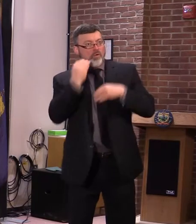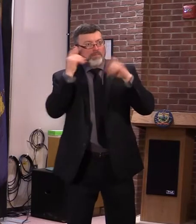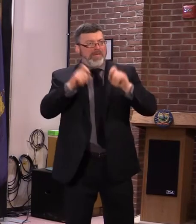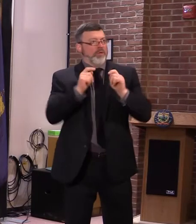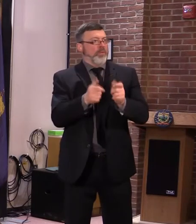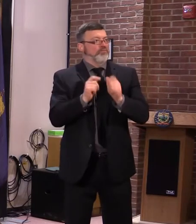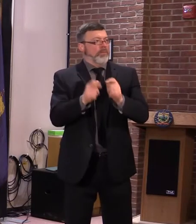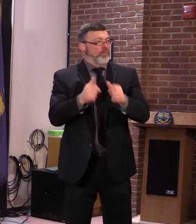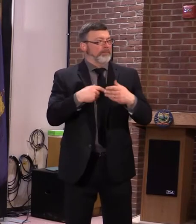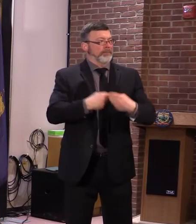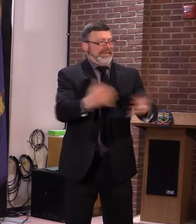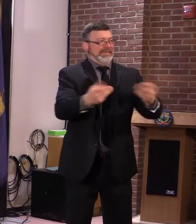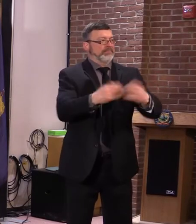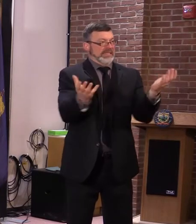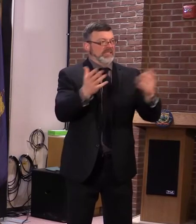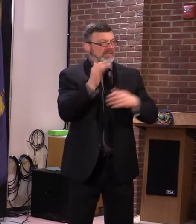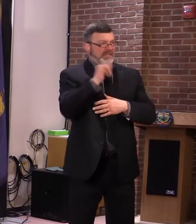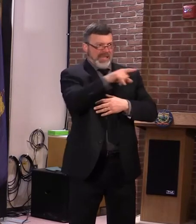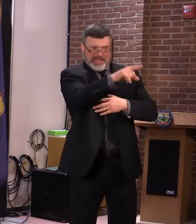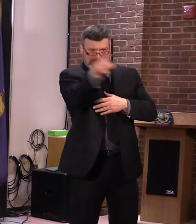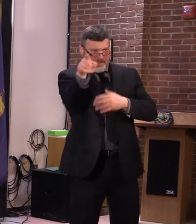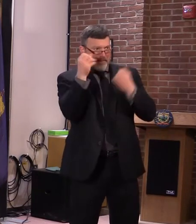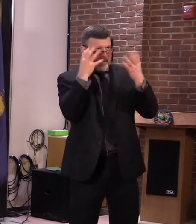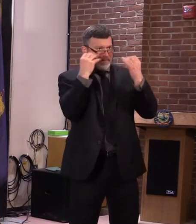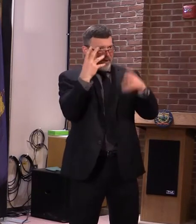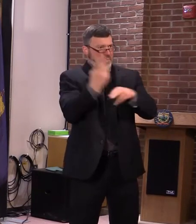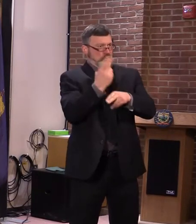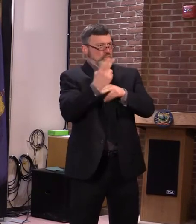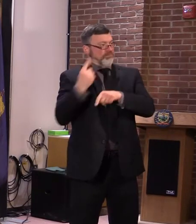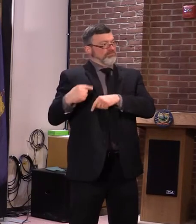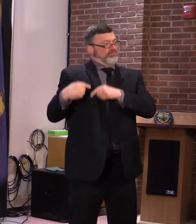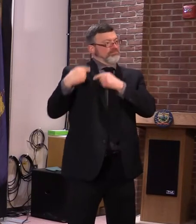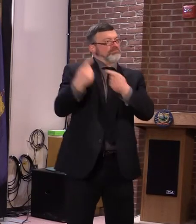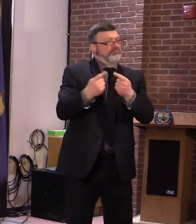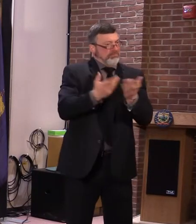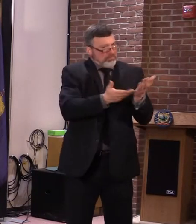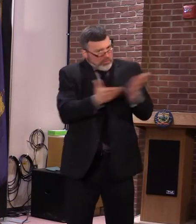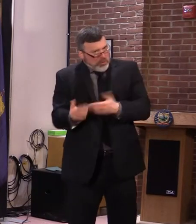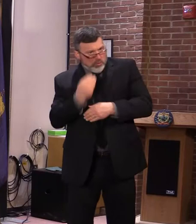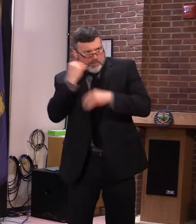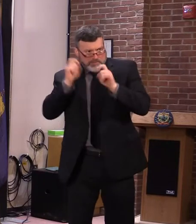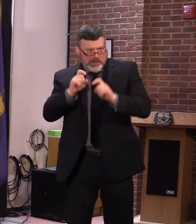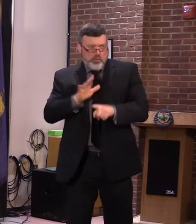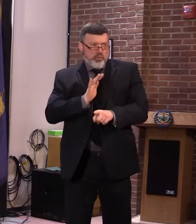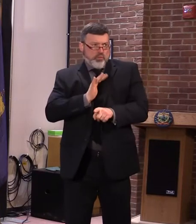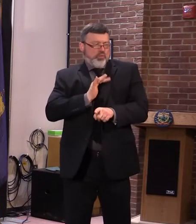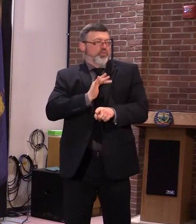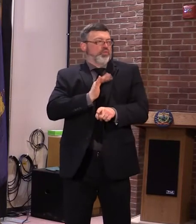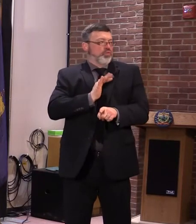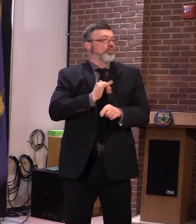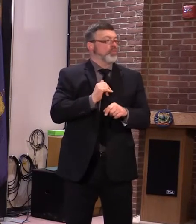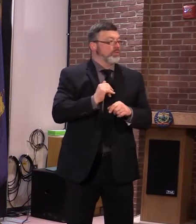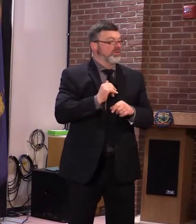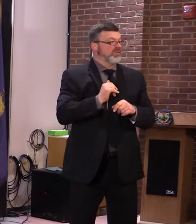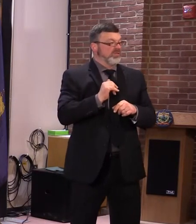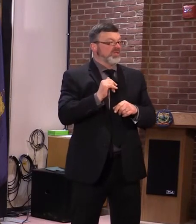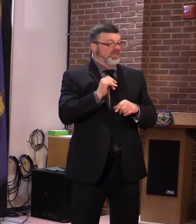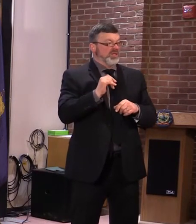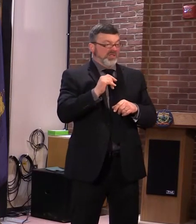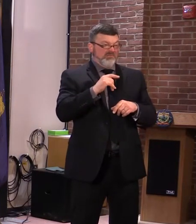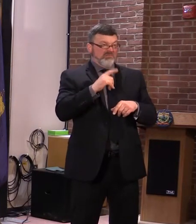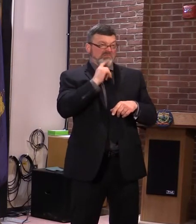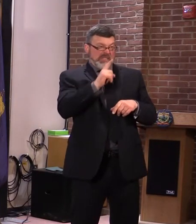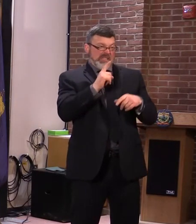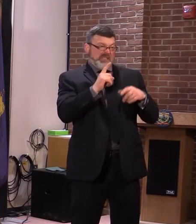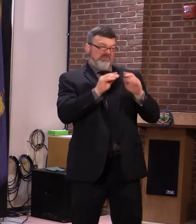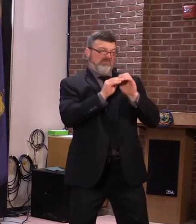where they can test in the privacy of their own home. In the face of national shortages, we've still been able to expand